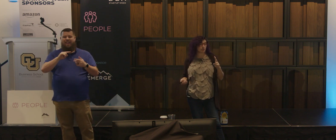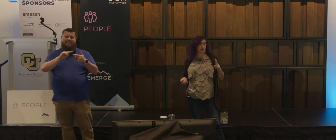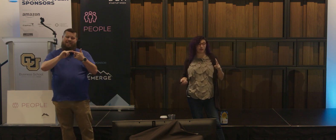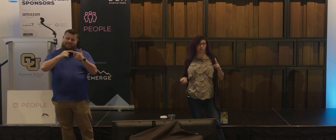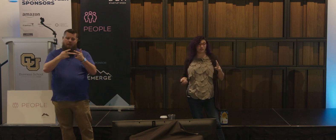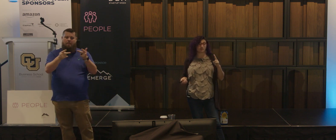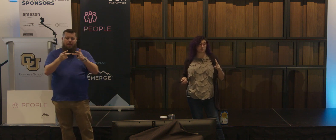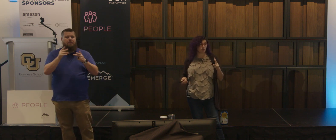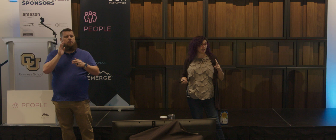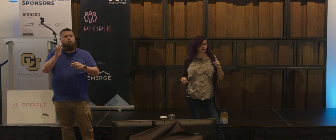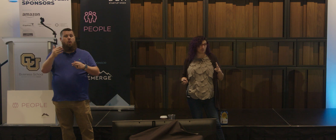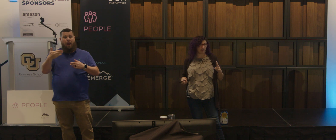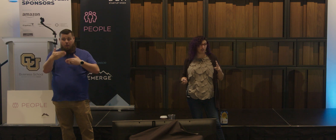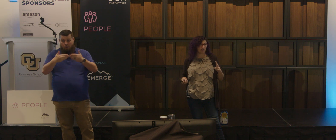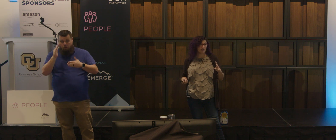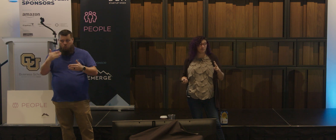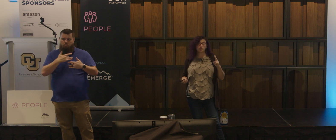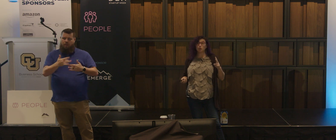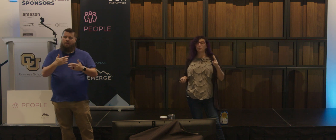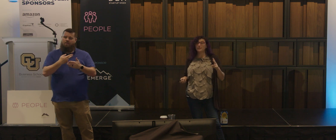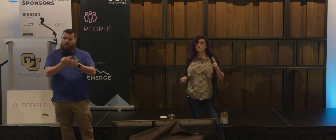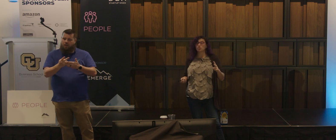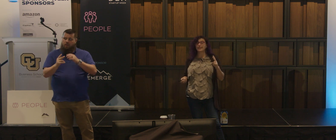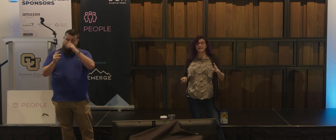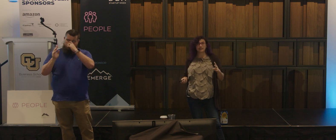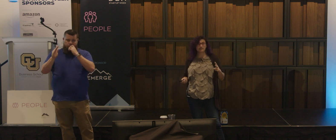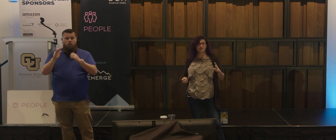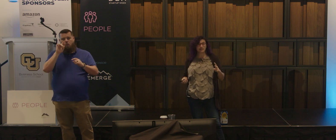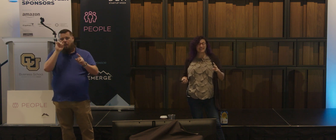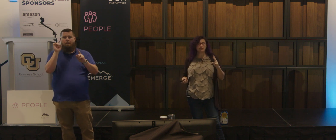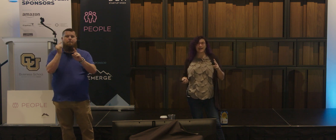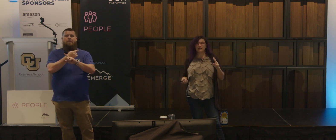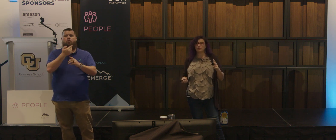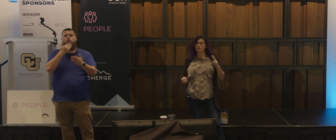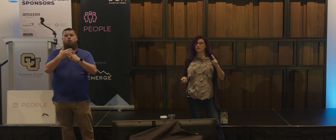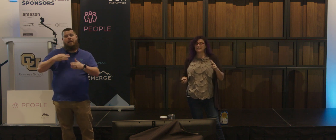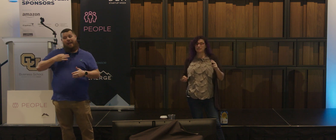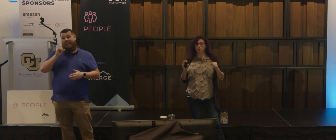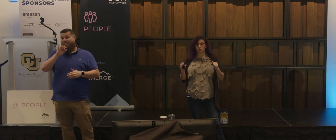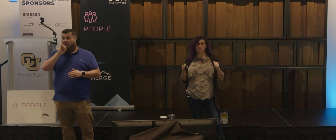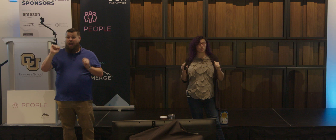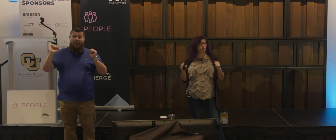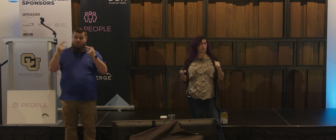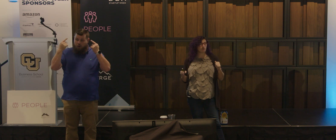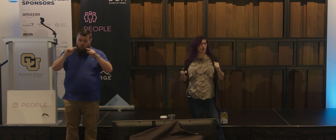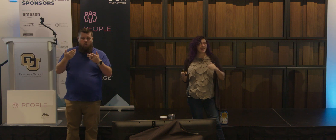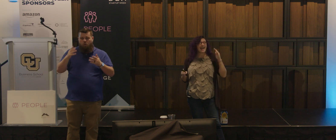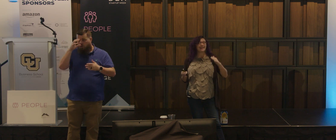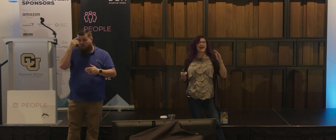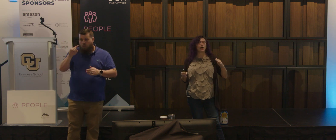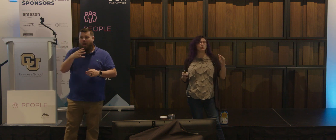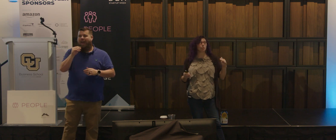place that your hiring process is most likely to fail, is you will miss good candidates if not everybody on the team agrees on what you're looking